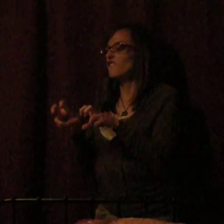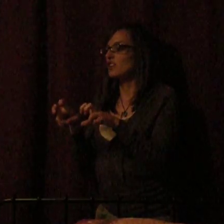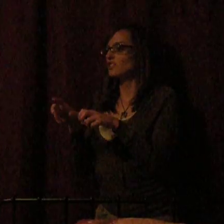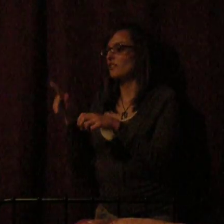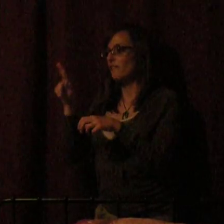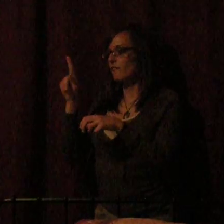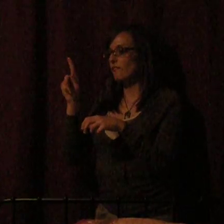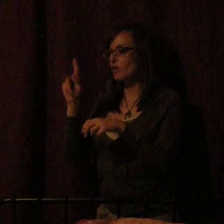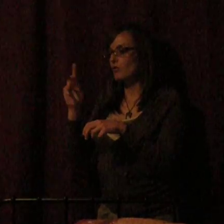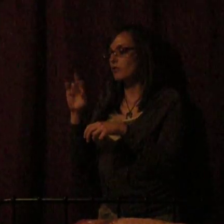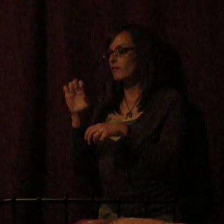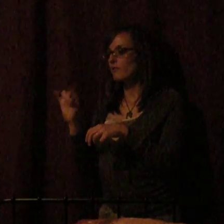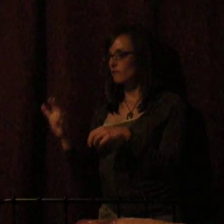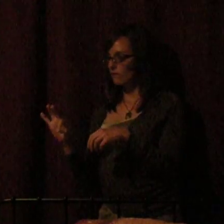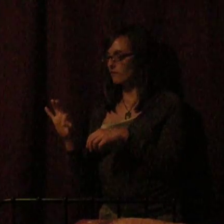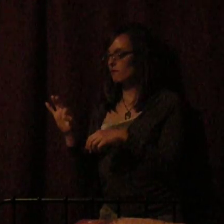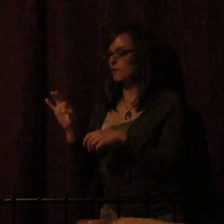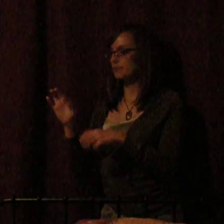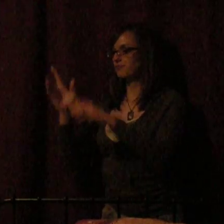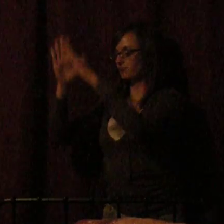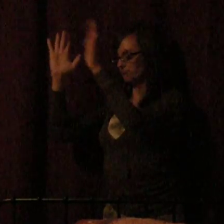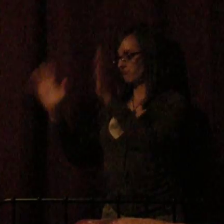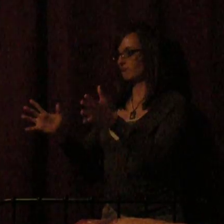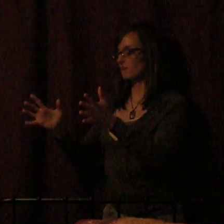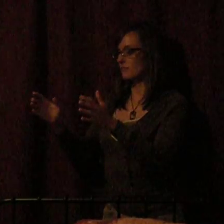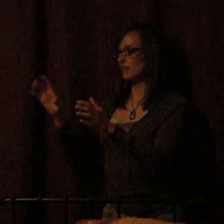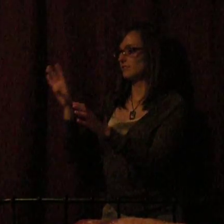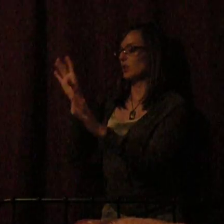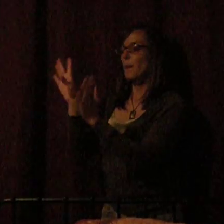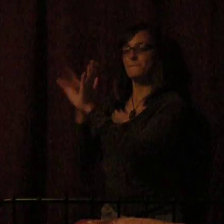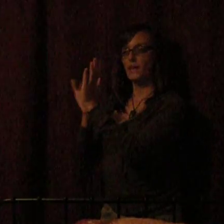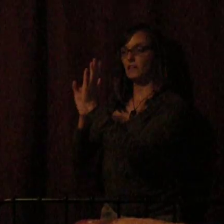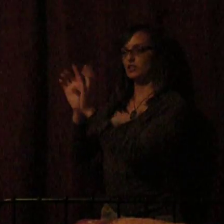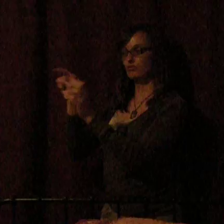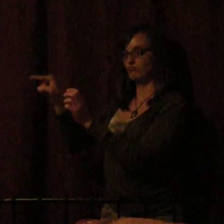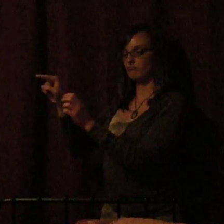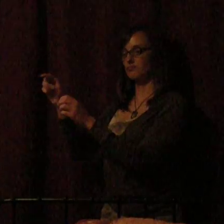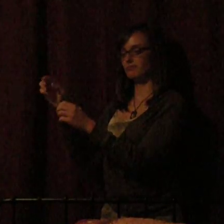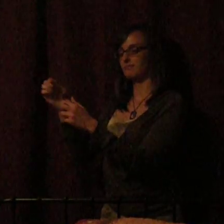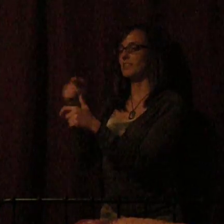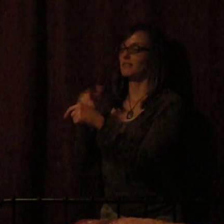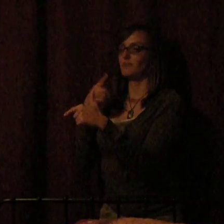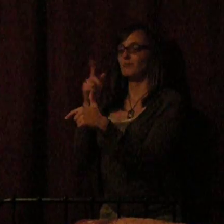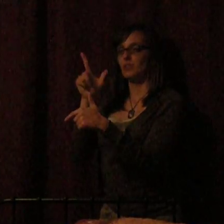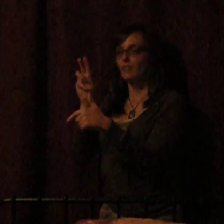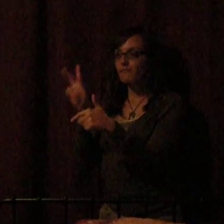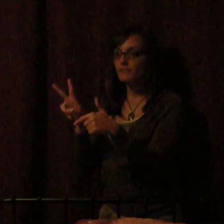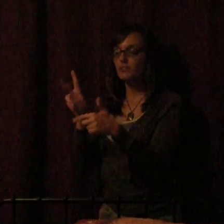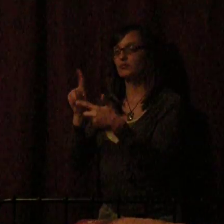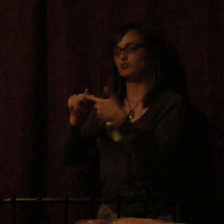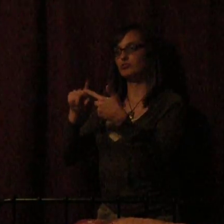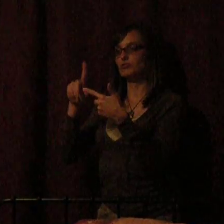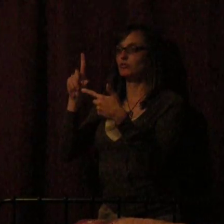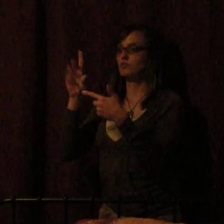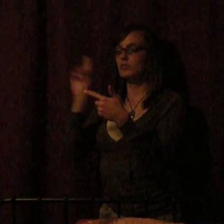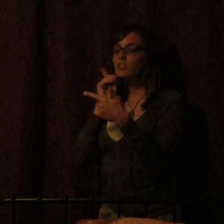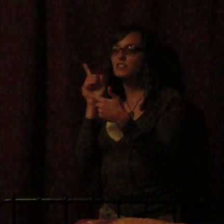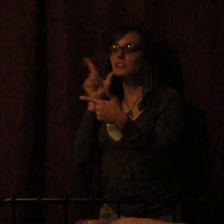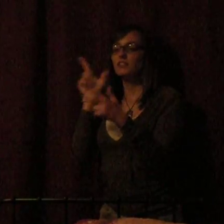fridge magnets. You know, with Niagara Falls, Las Vegas, or Disneyland on it. Right. Then now go over to